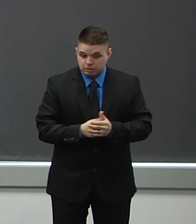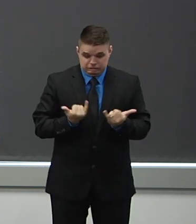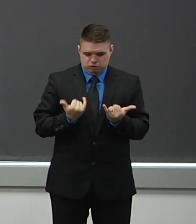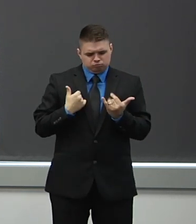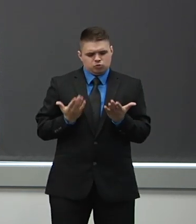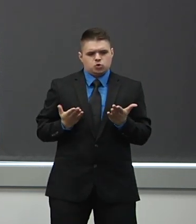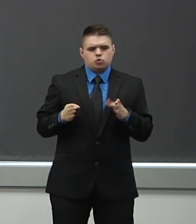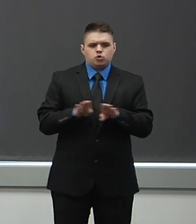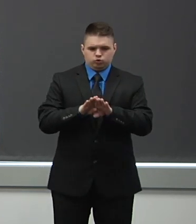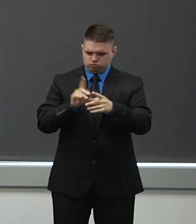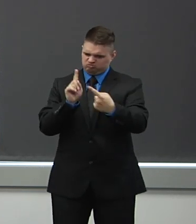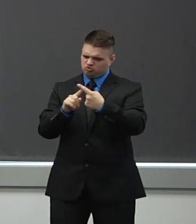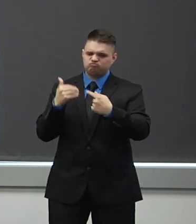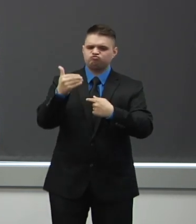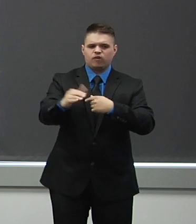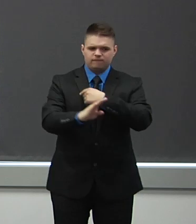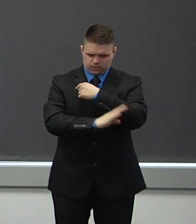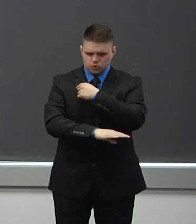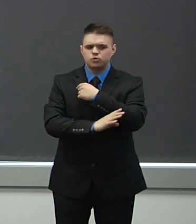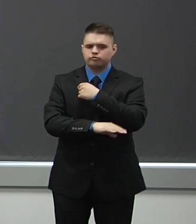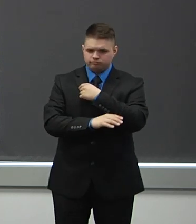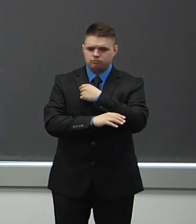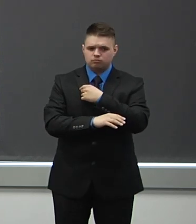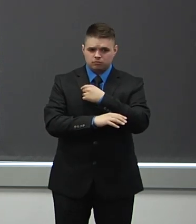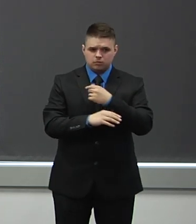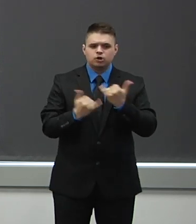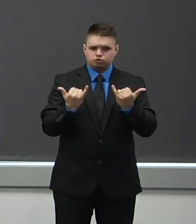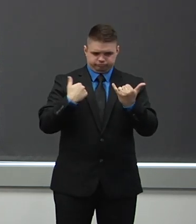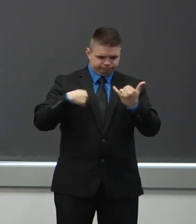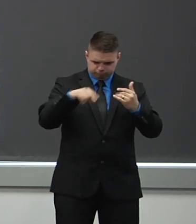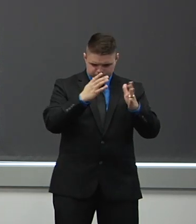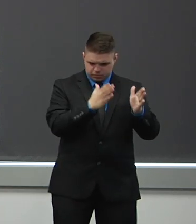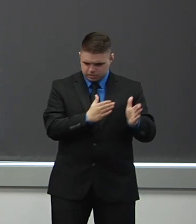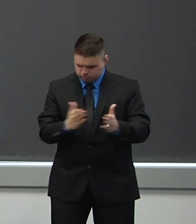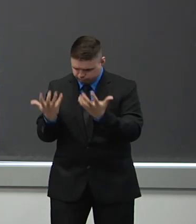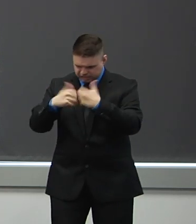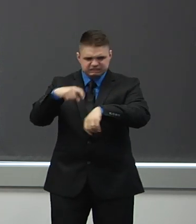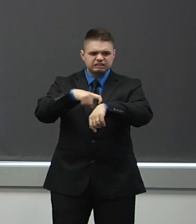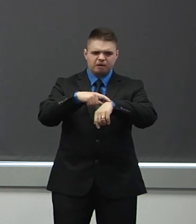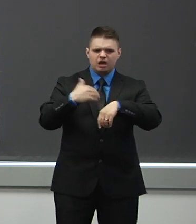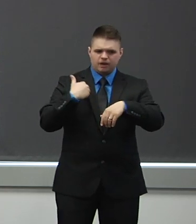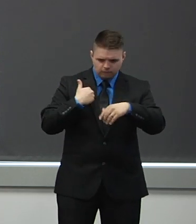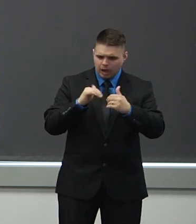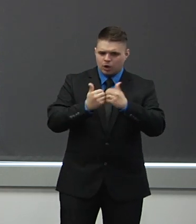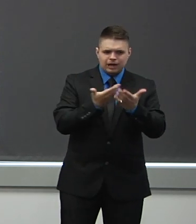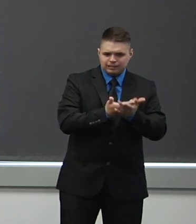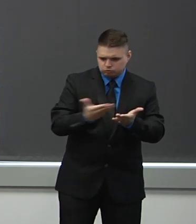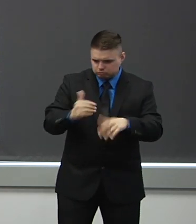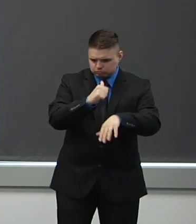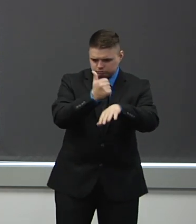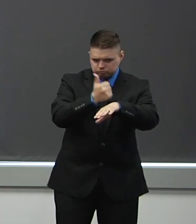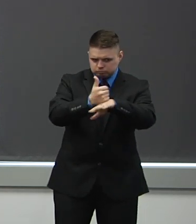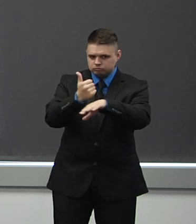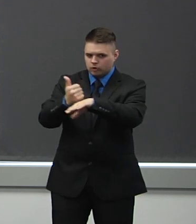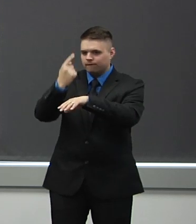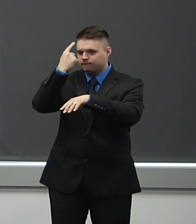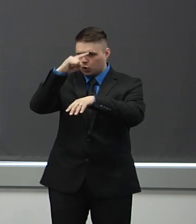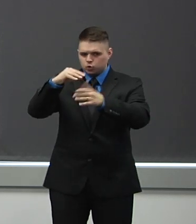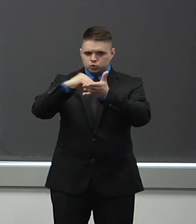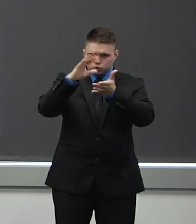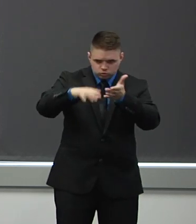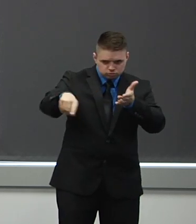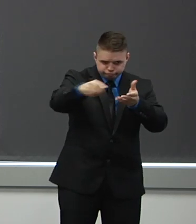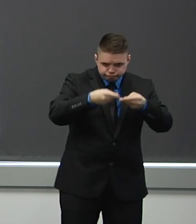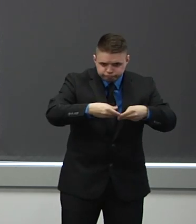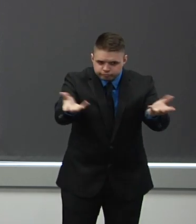us to invest time and resources in the delivery of learning and supporting our students through distant